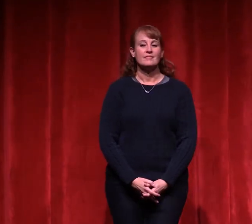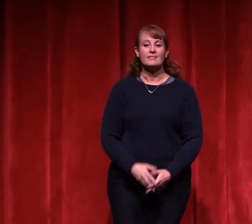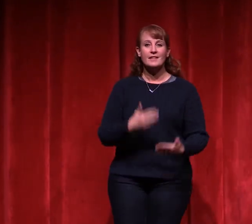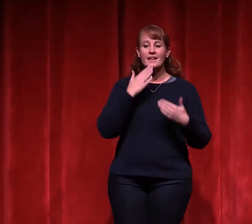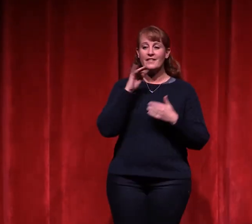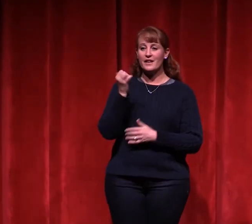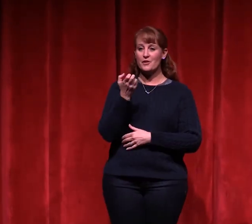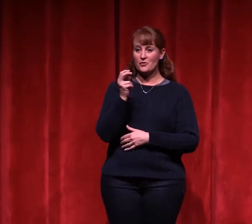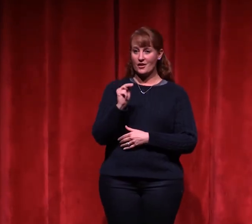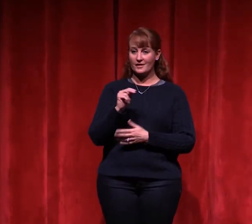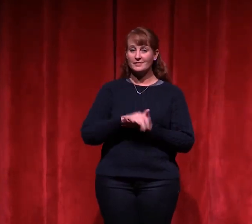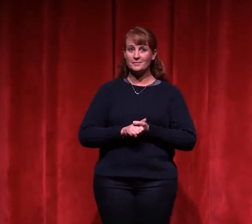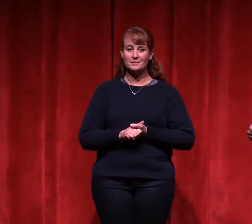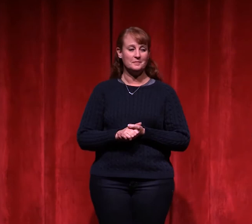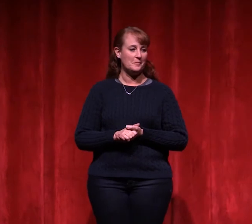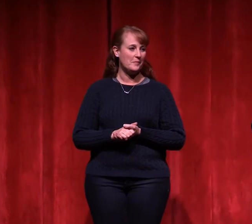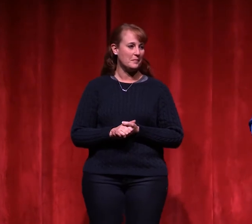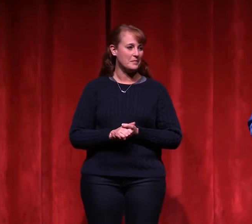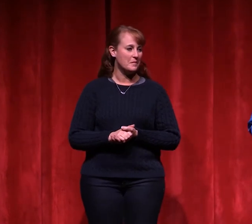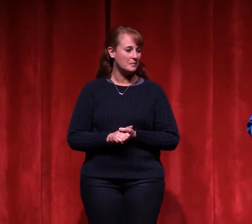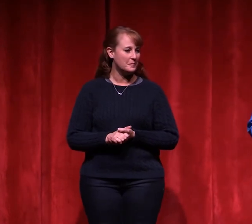Thank you, John.